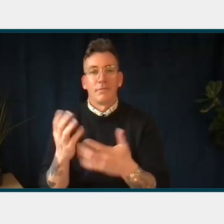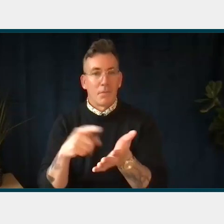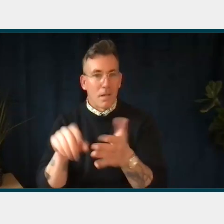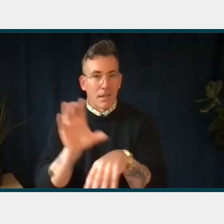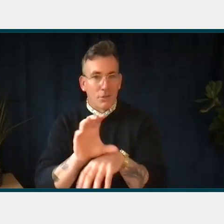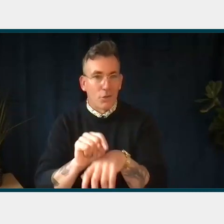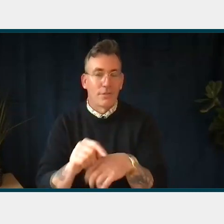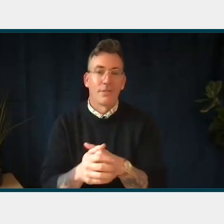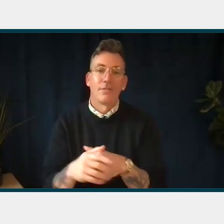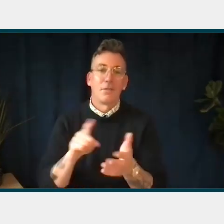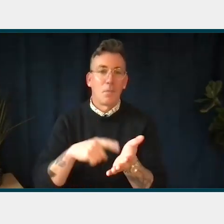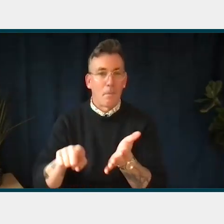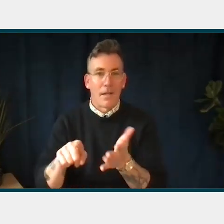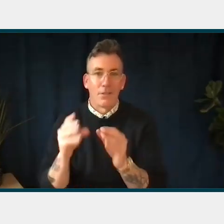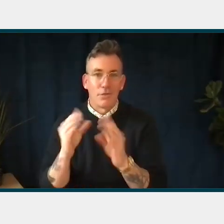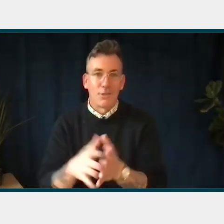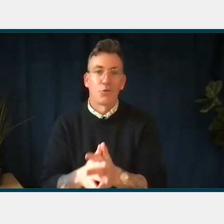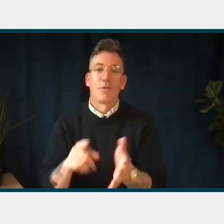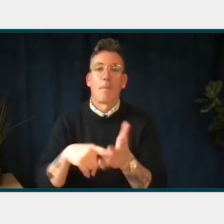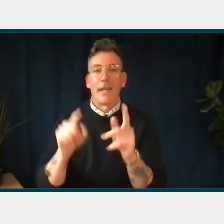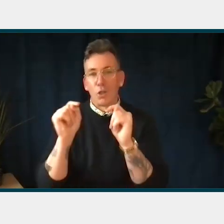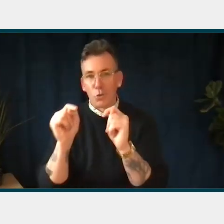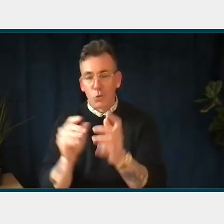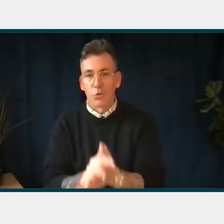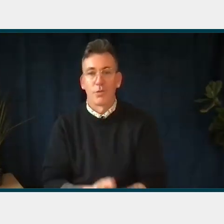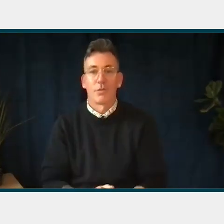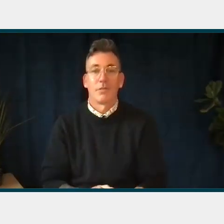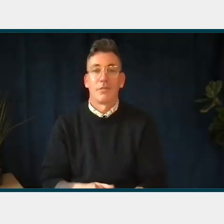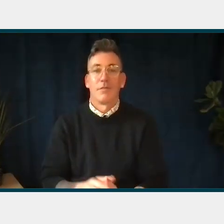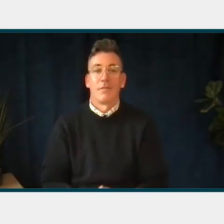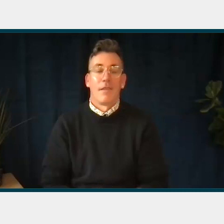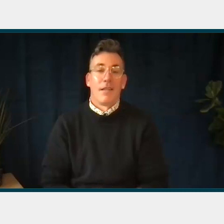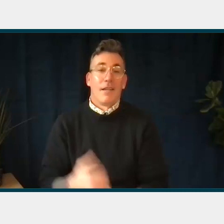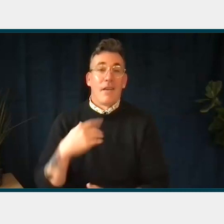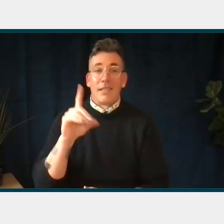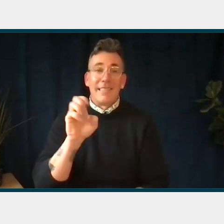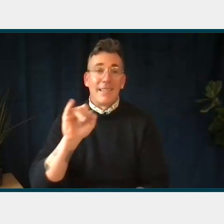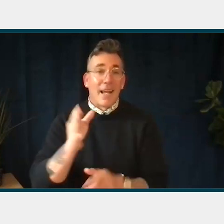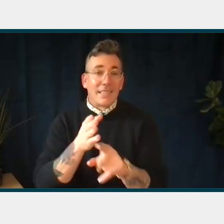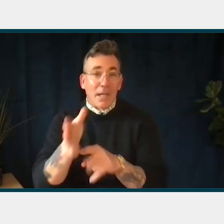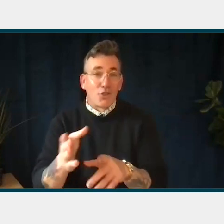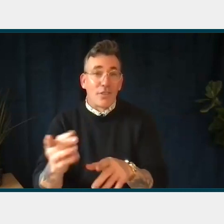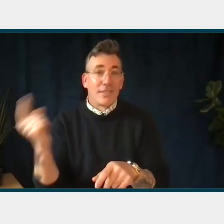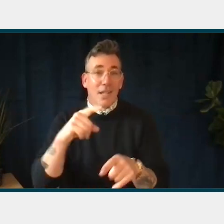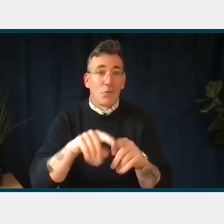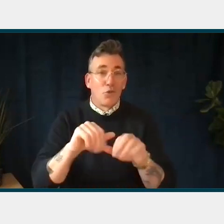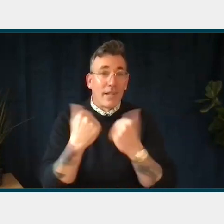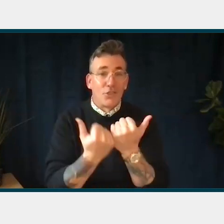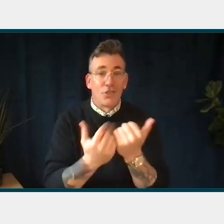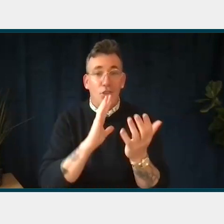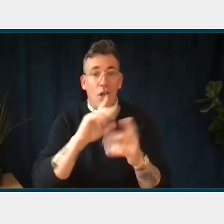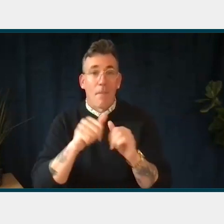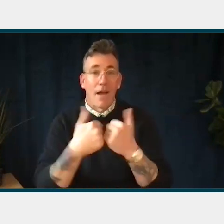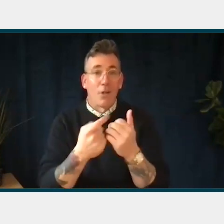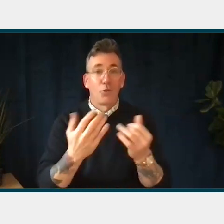it. Pay your consultants, pay your teachers, pay your tutors. If you have a